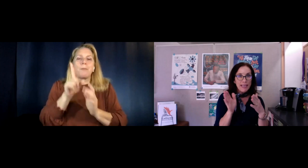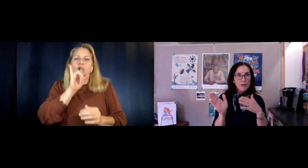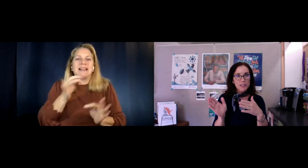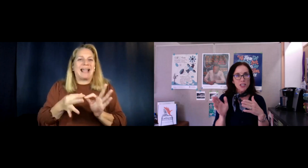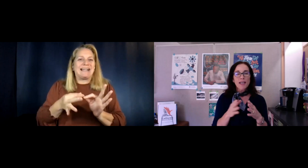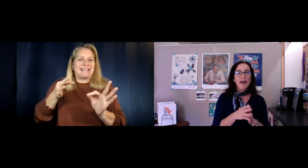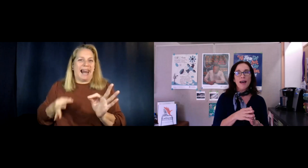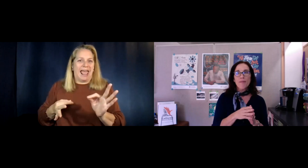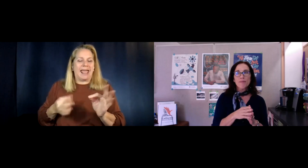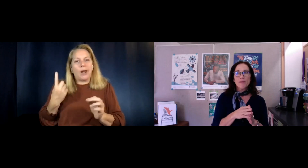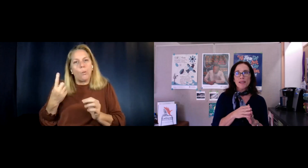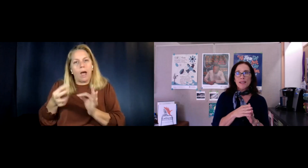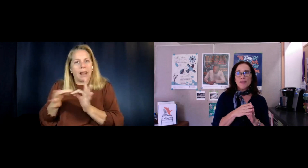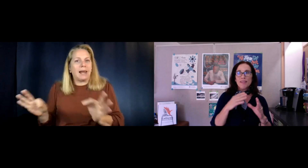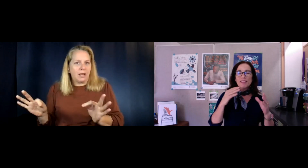some language.